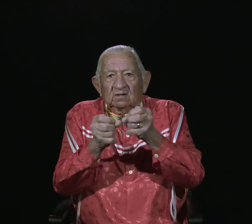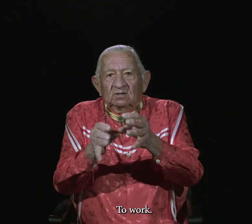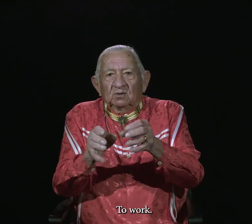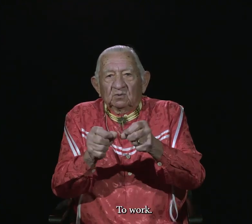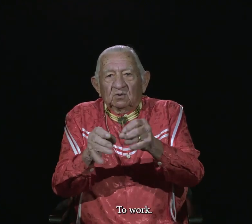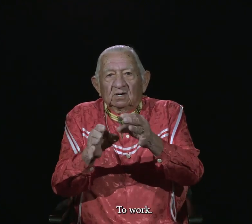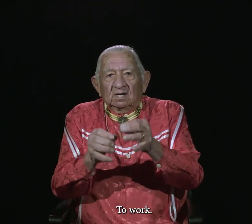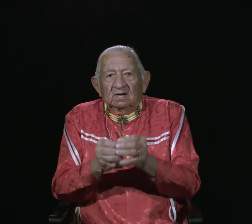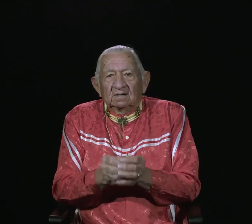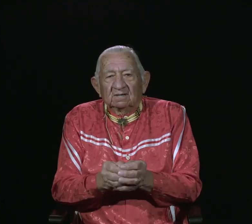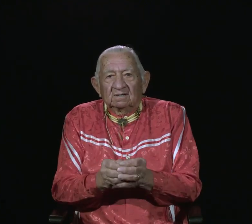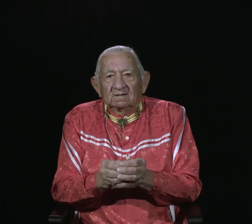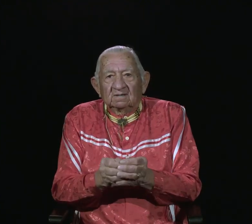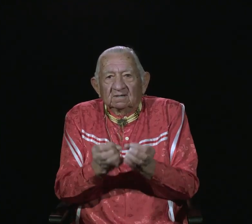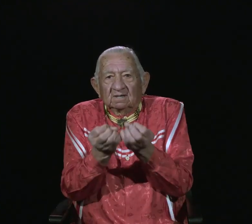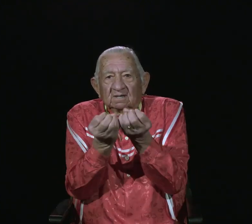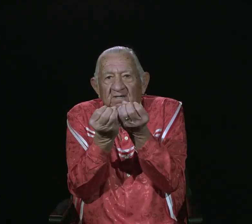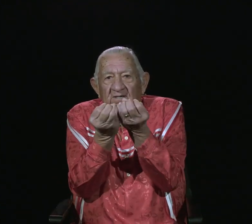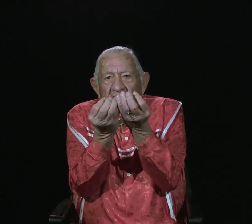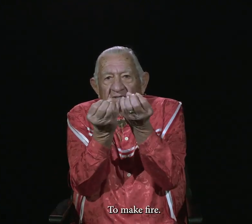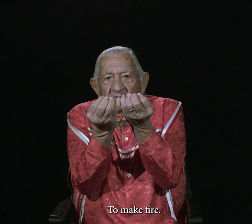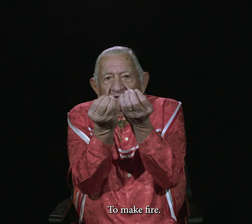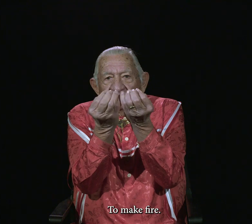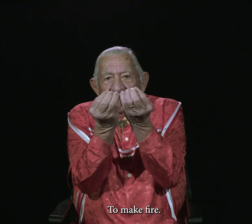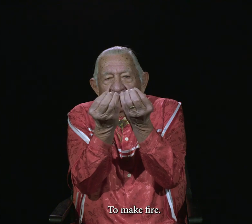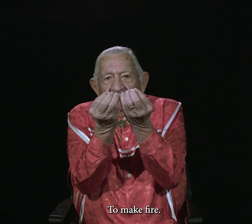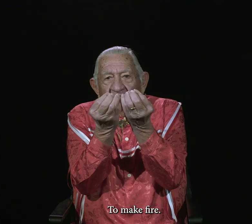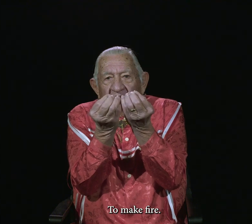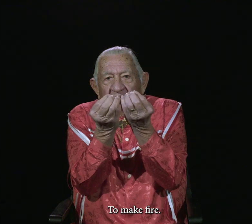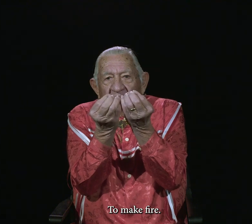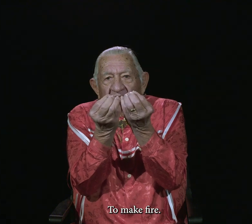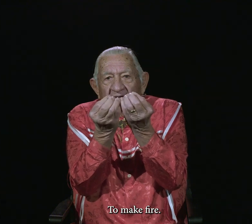To work, to make fire,